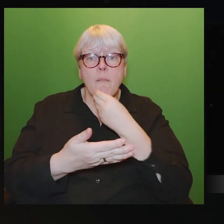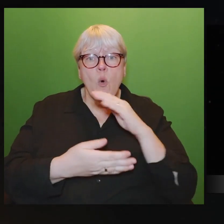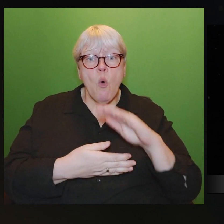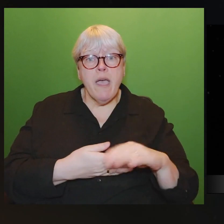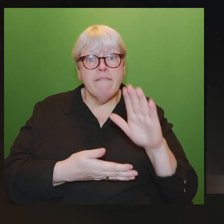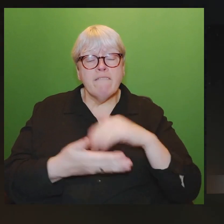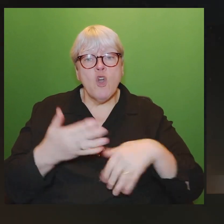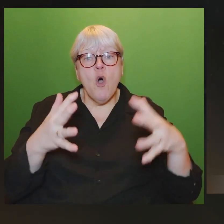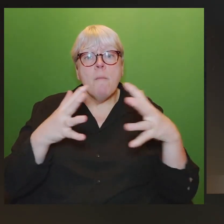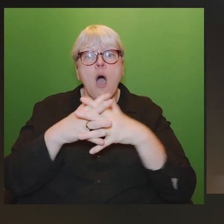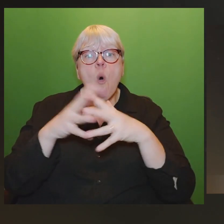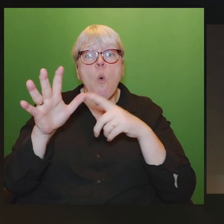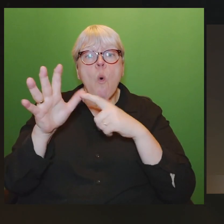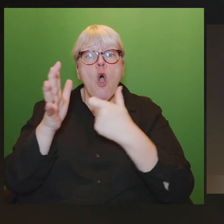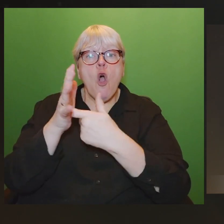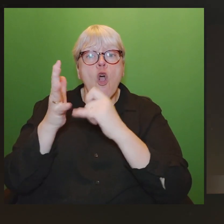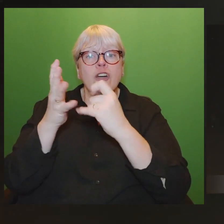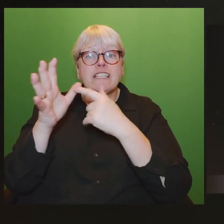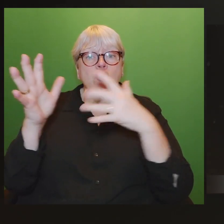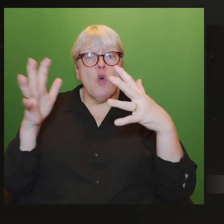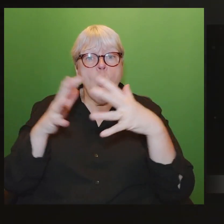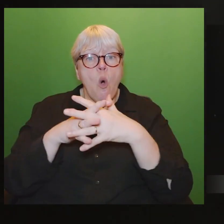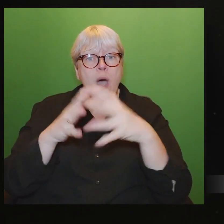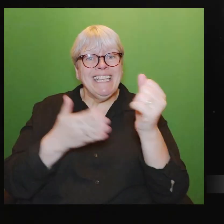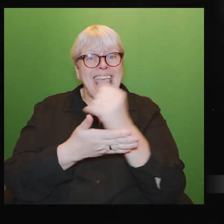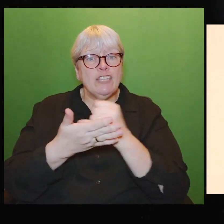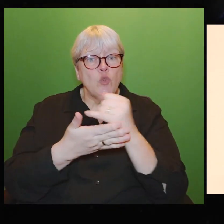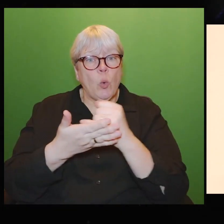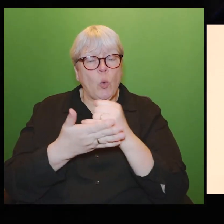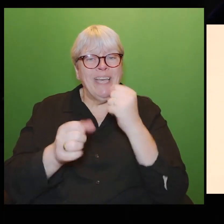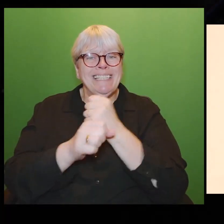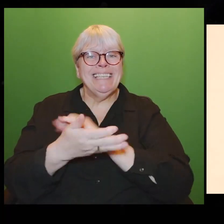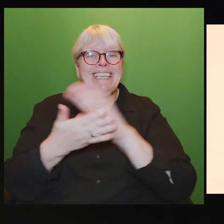of her family, including her own brother, in the Holocaust.